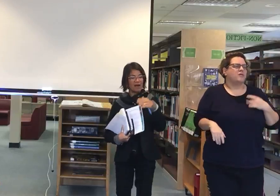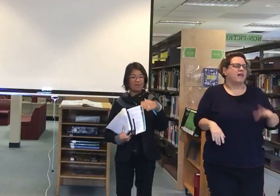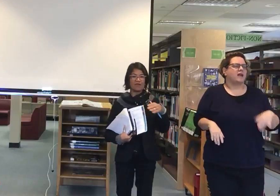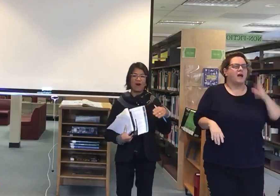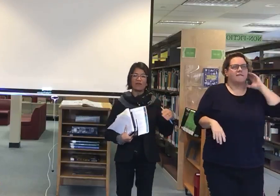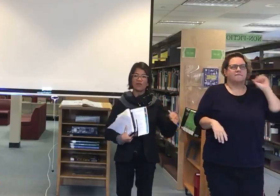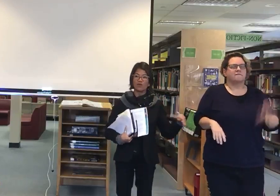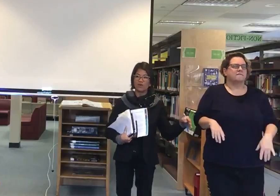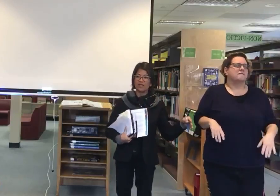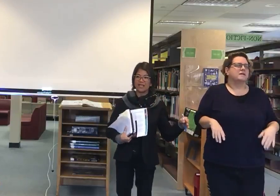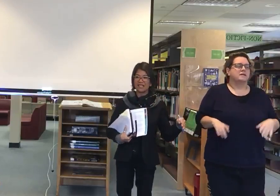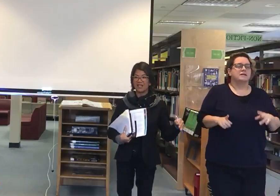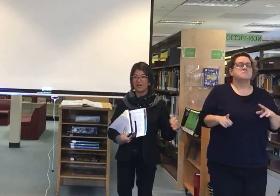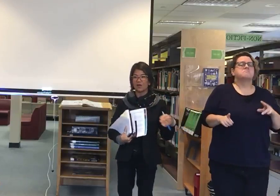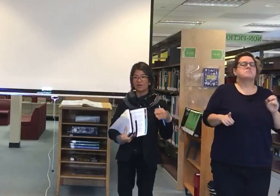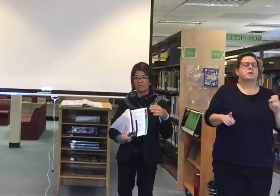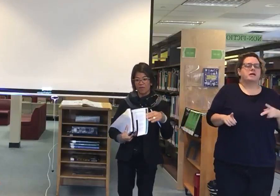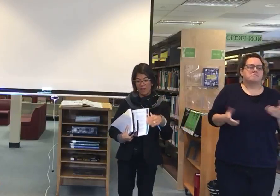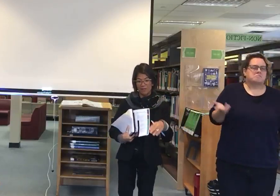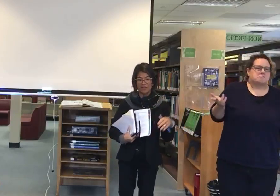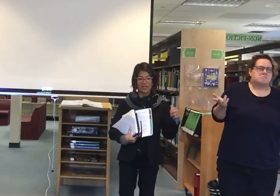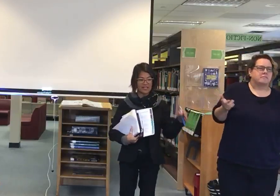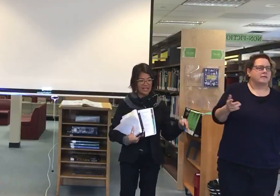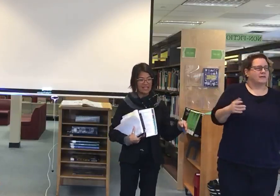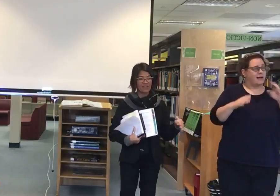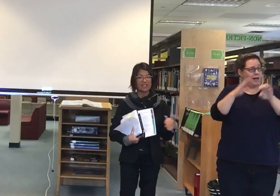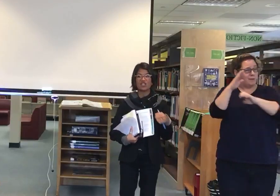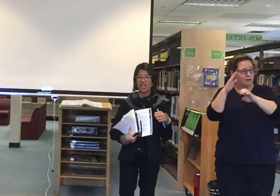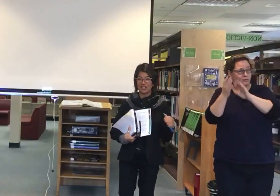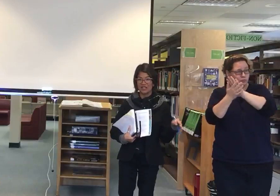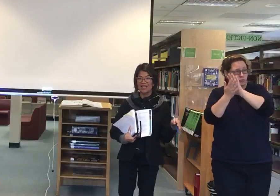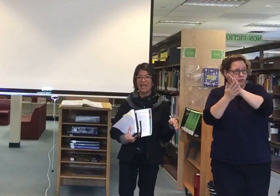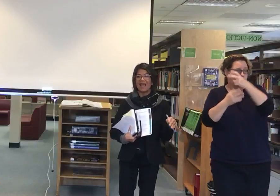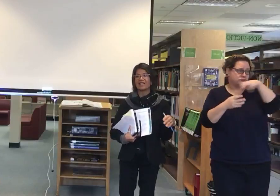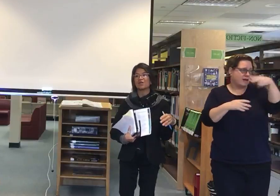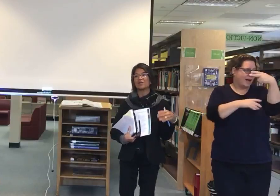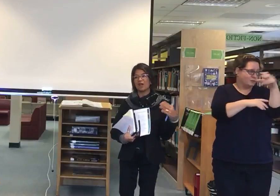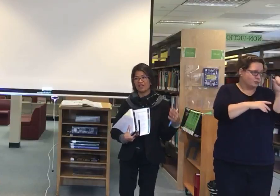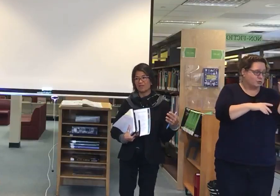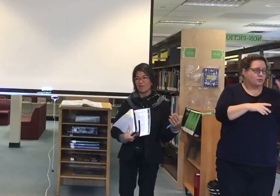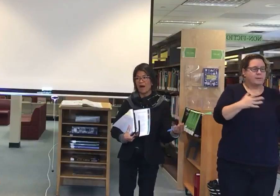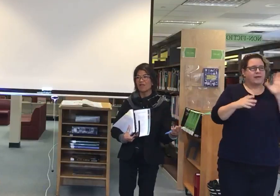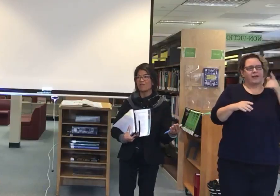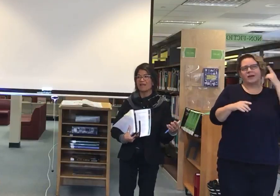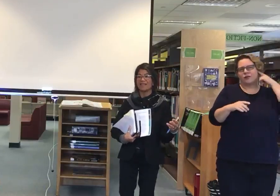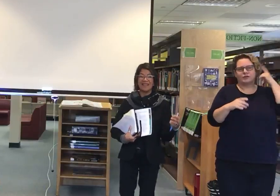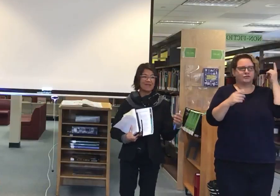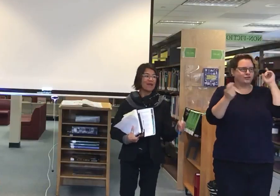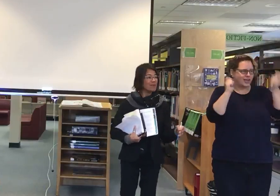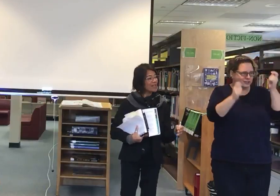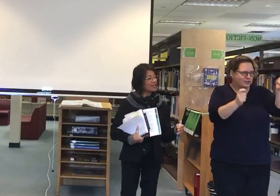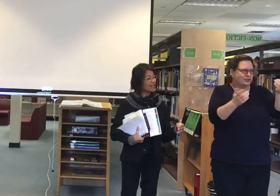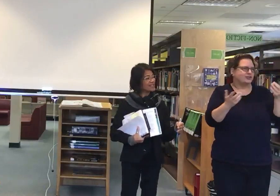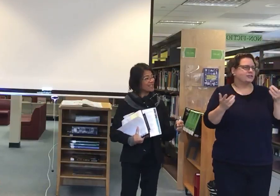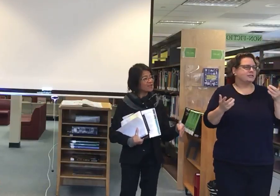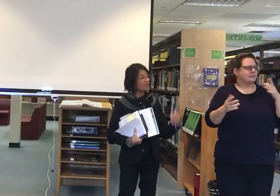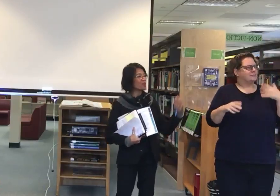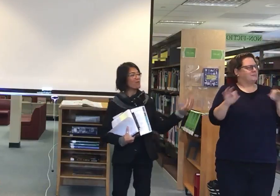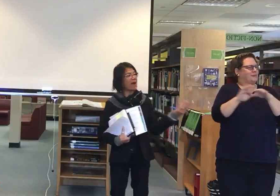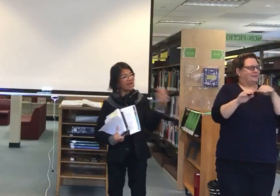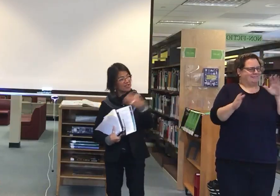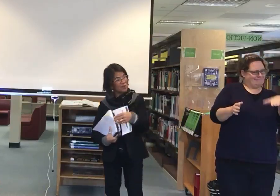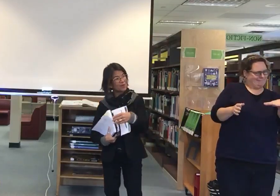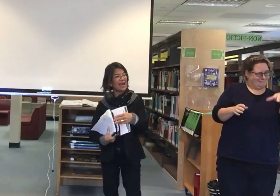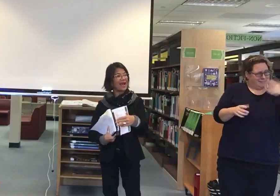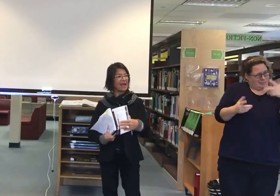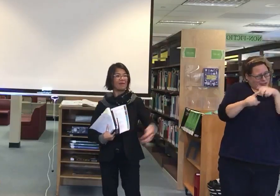in evolving through the secondary, or from elementary to secondary, changes. And so we try to remind them that it might be a good idea to